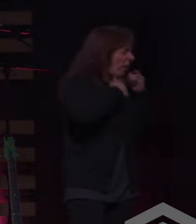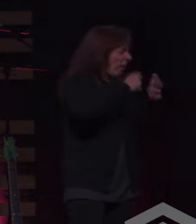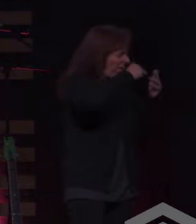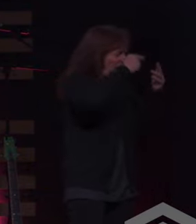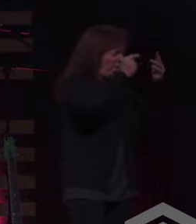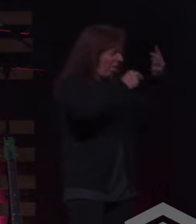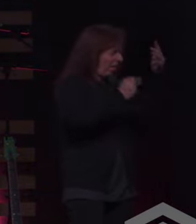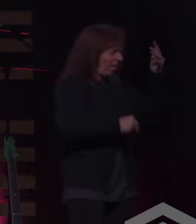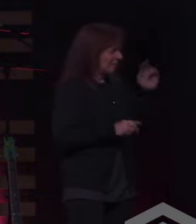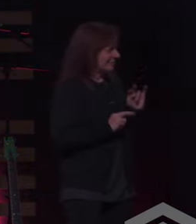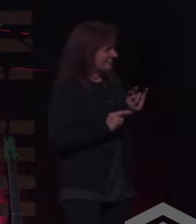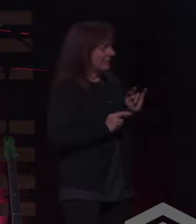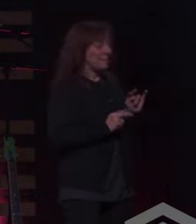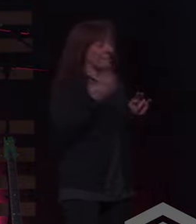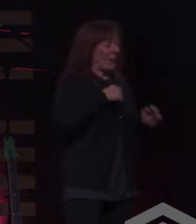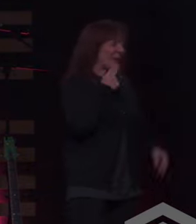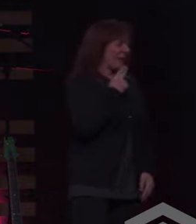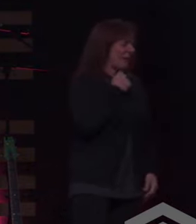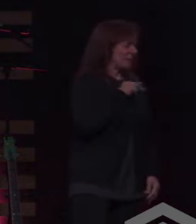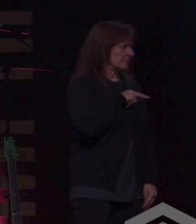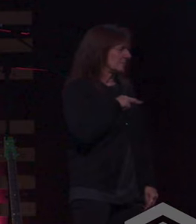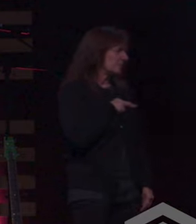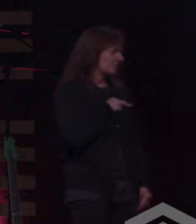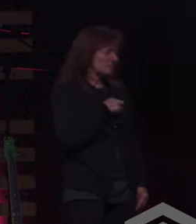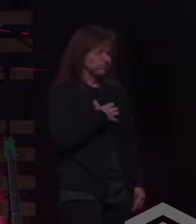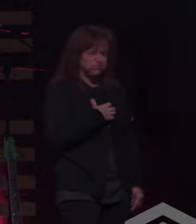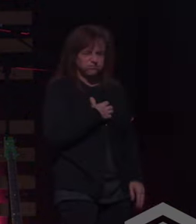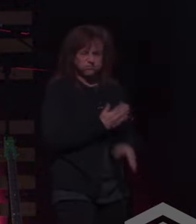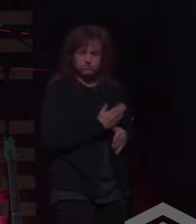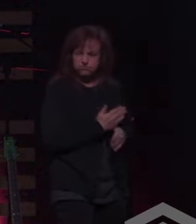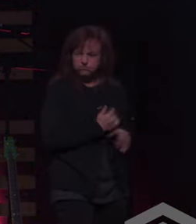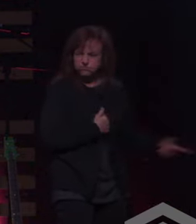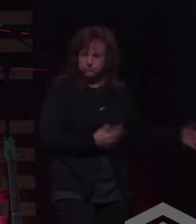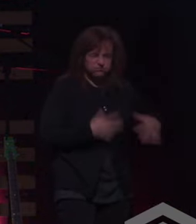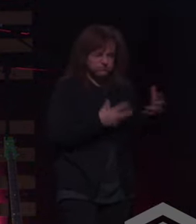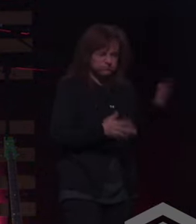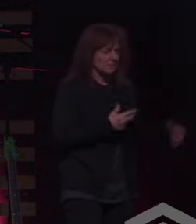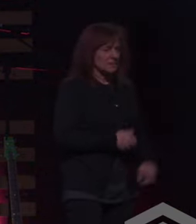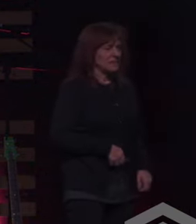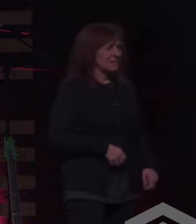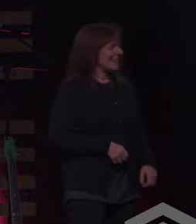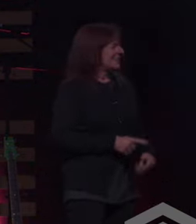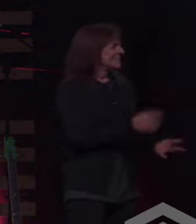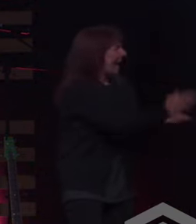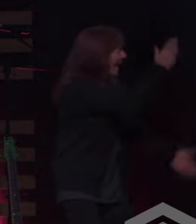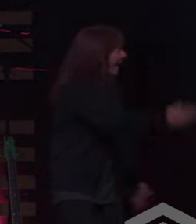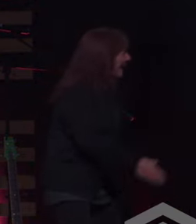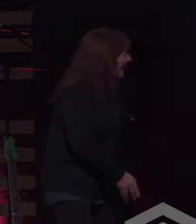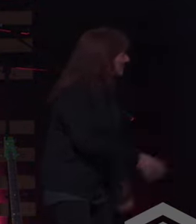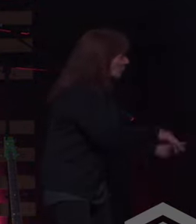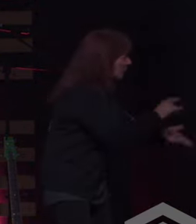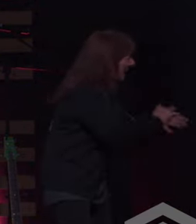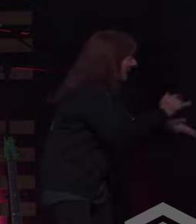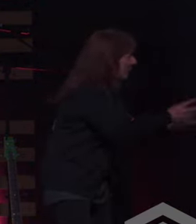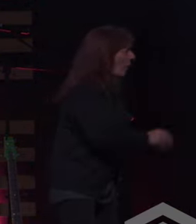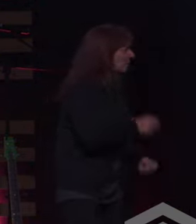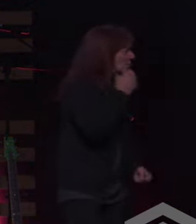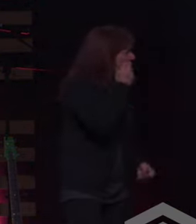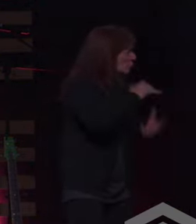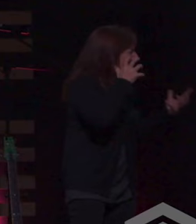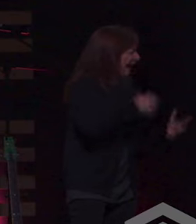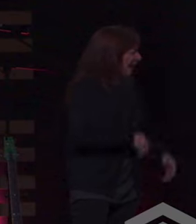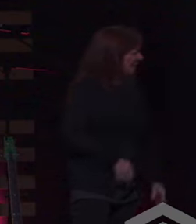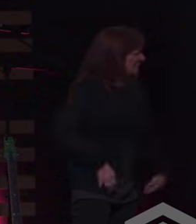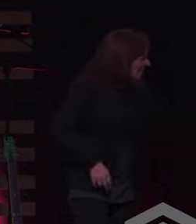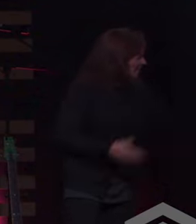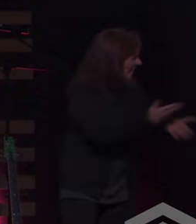and you're like, what was cute in the beginning comes a little bit annoying. You know how you do that? Could you just stop? You chew loud. You